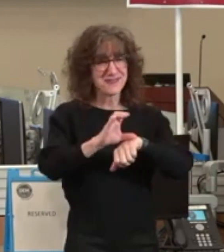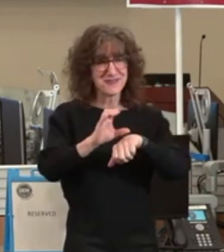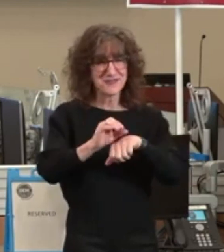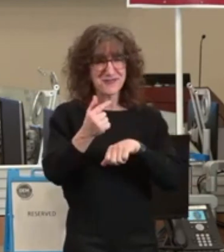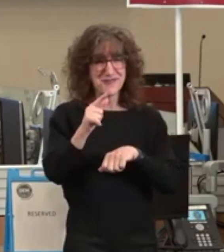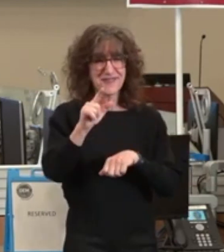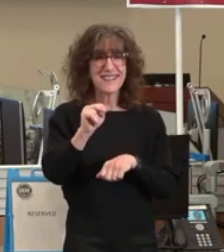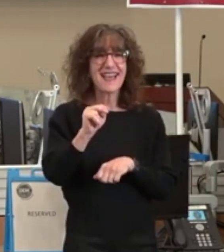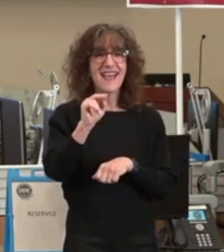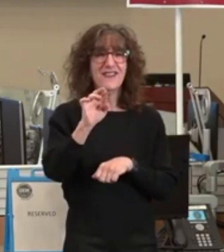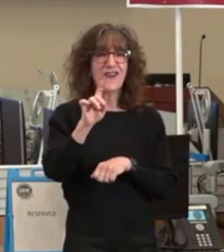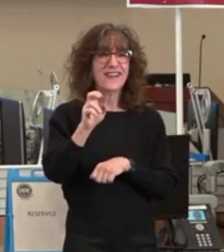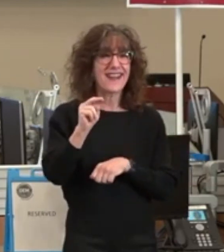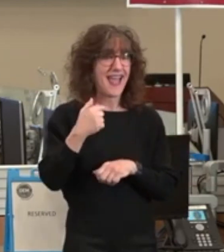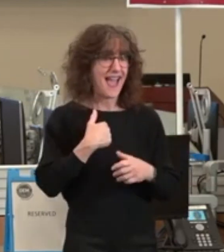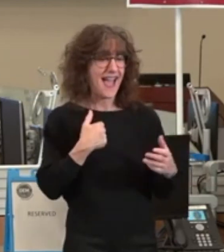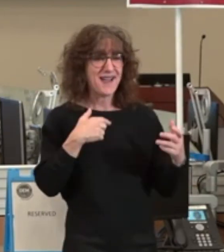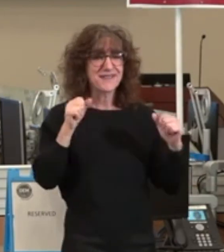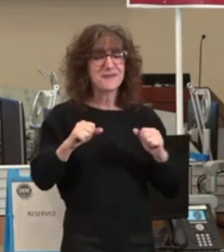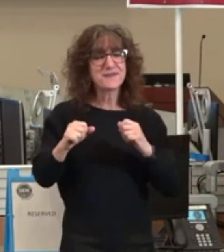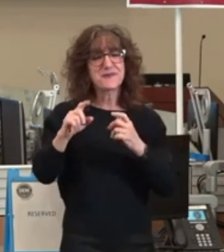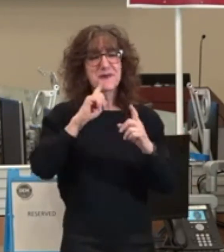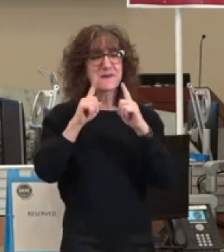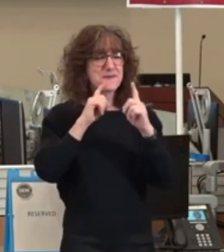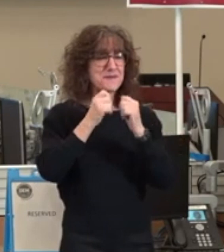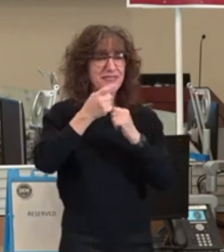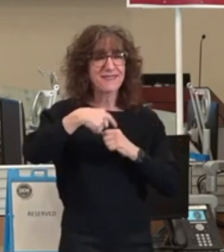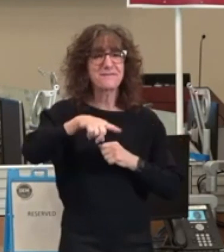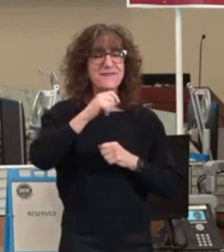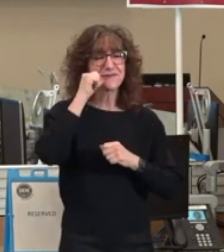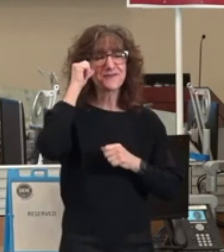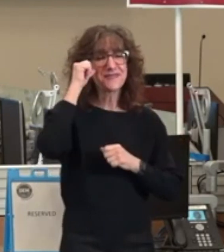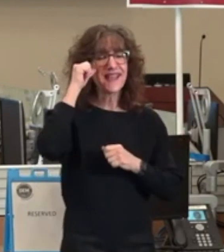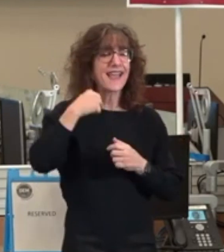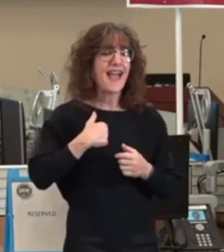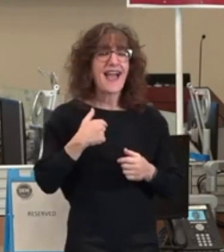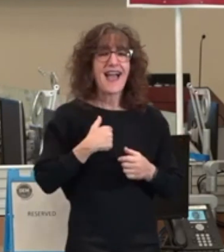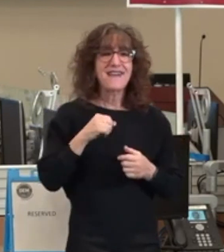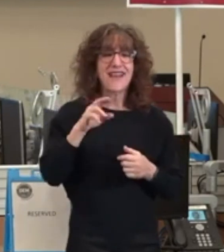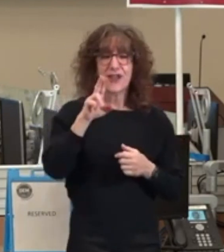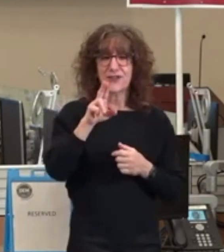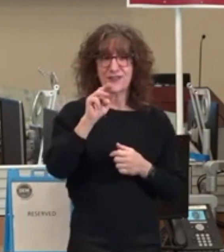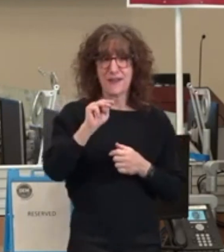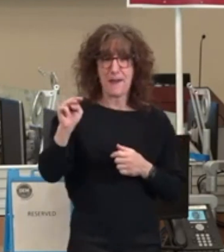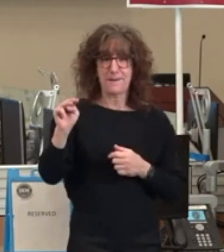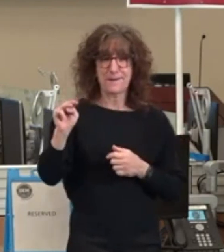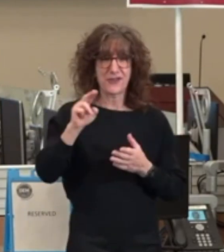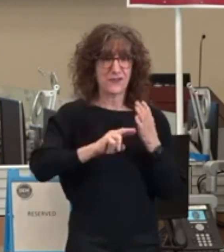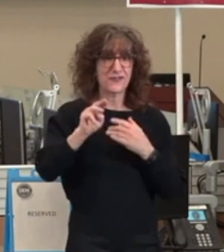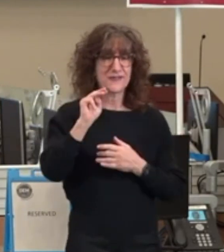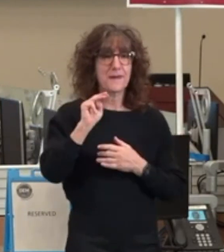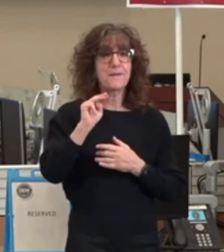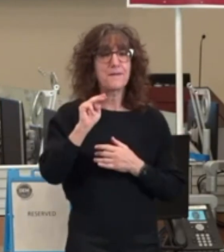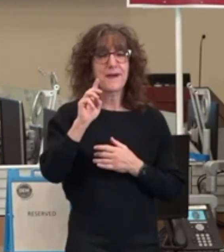Glenarden. And again, I was able to have a conversation yesterday where I learned that UMS is now going to be